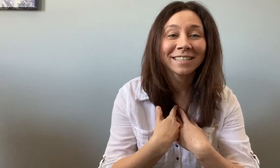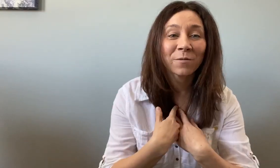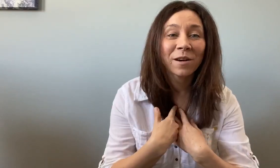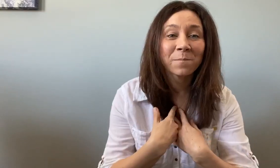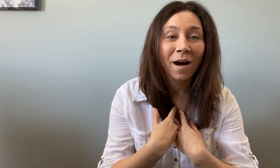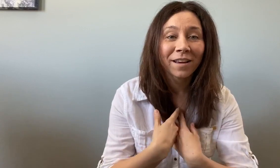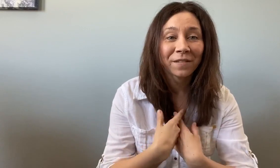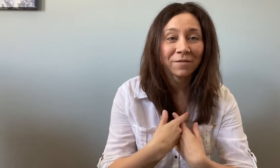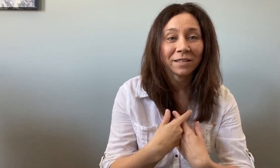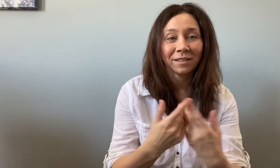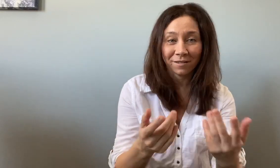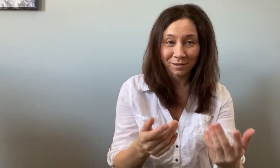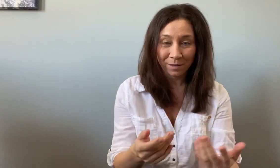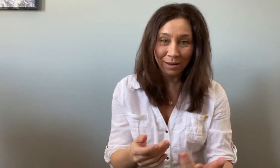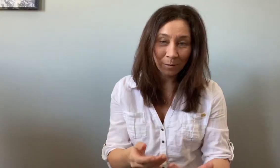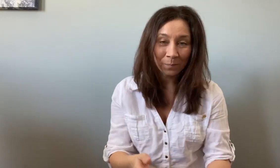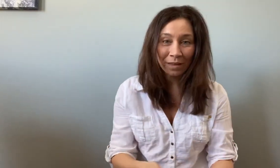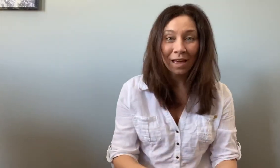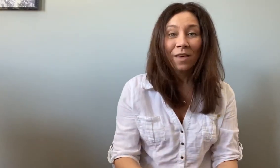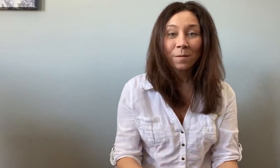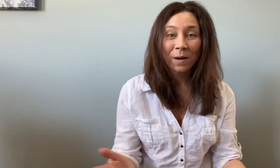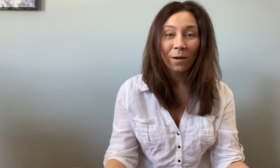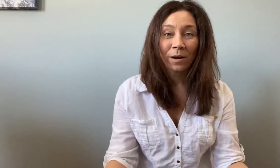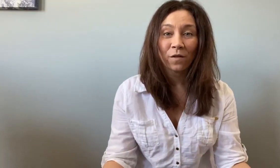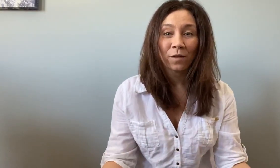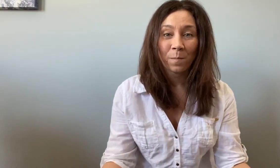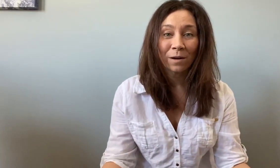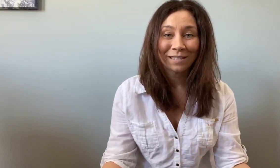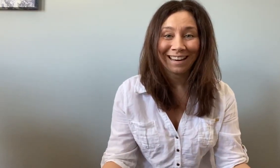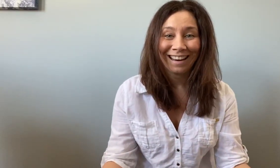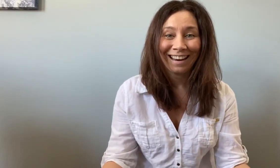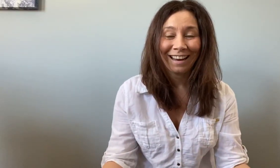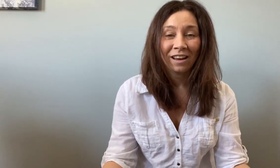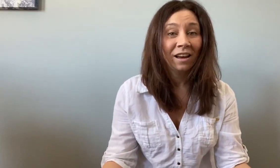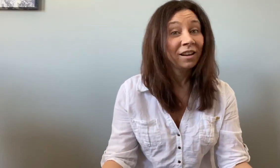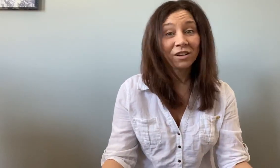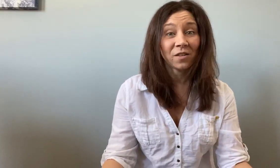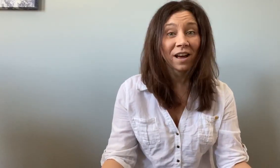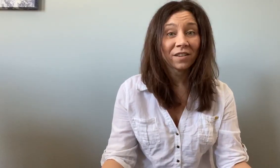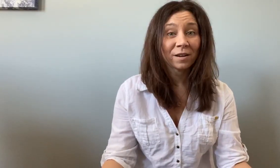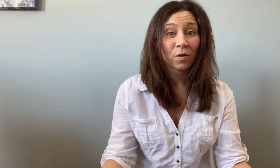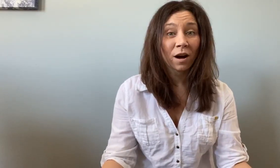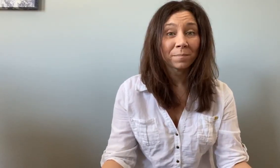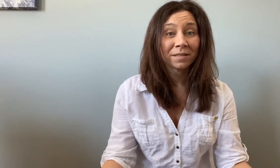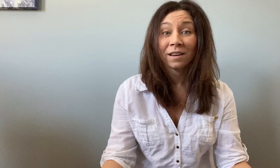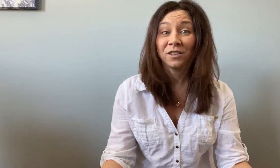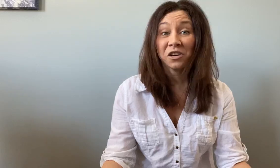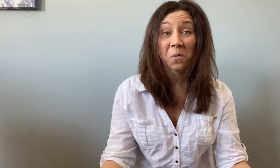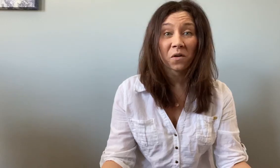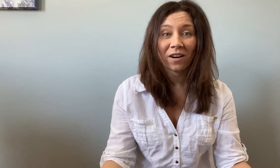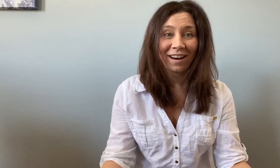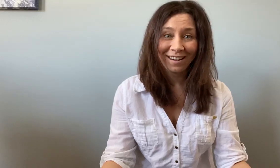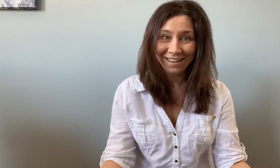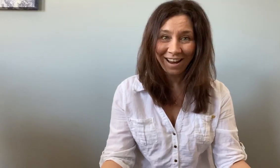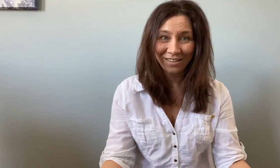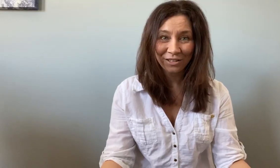sing one of my favorite songs with you, The Bear Went Over the Mountain. You don't have any props? Don't worry, neither do